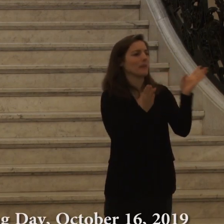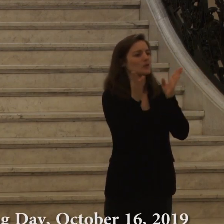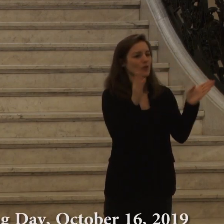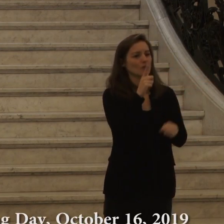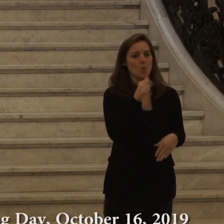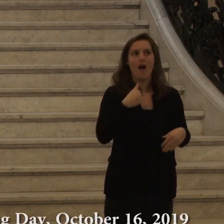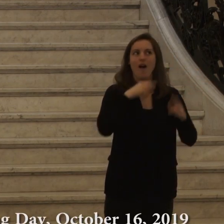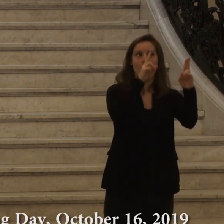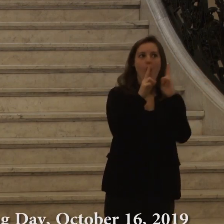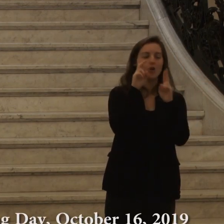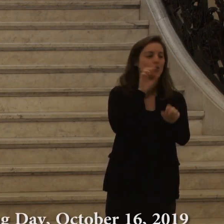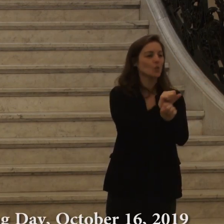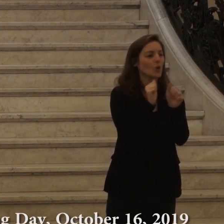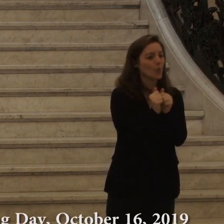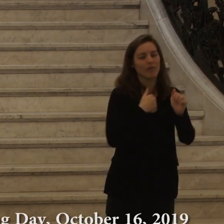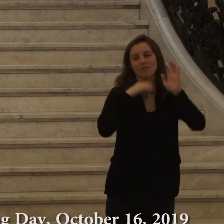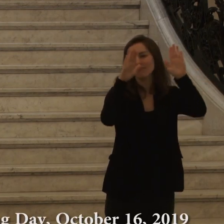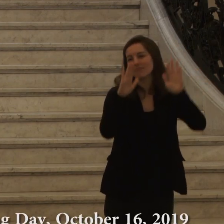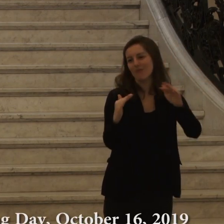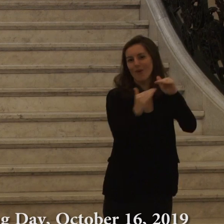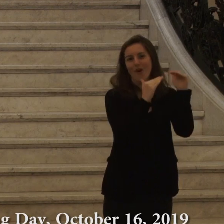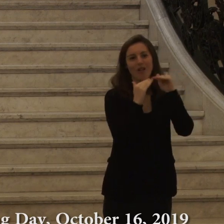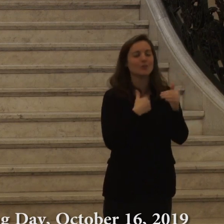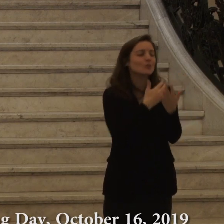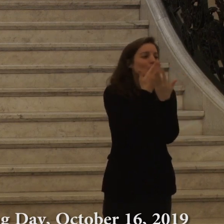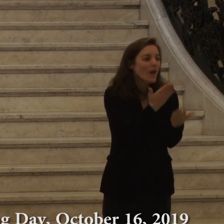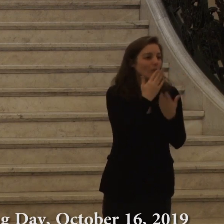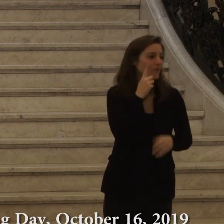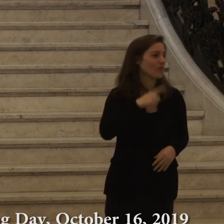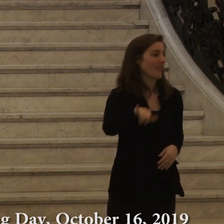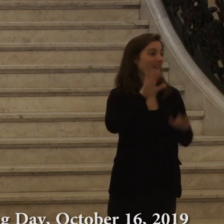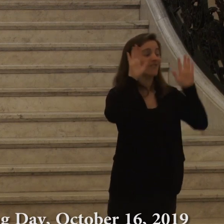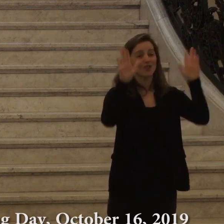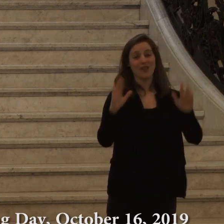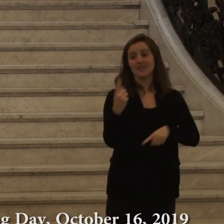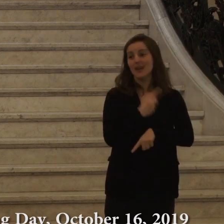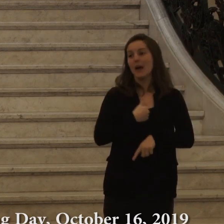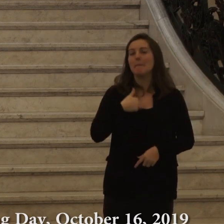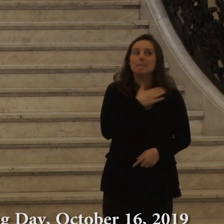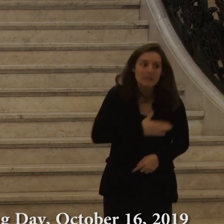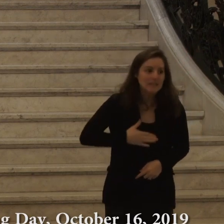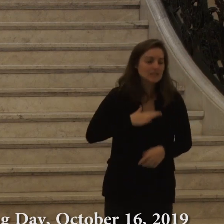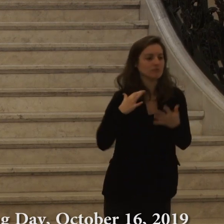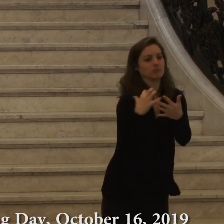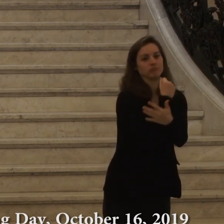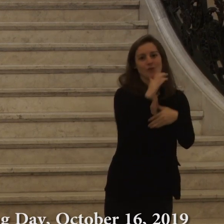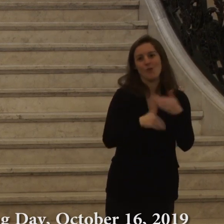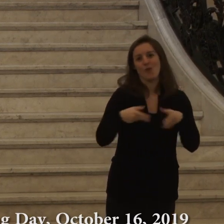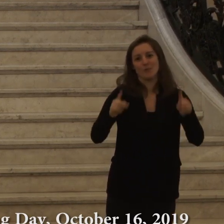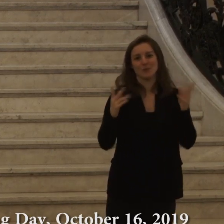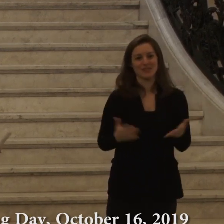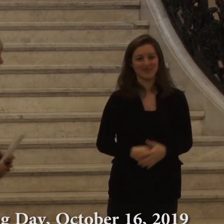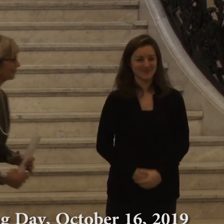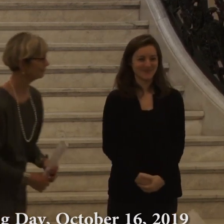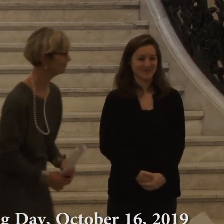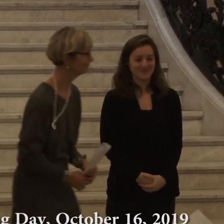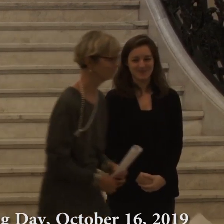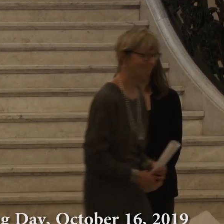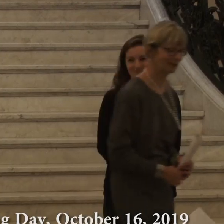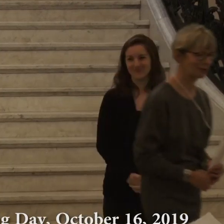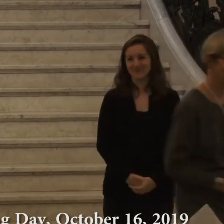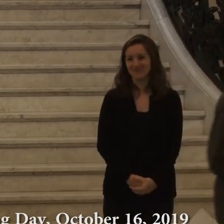with and great colleagues. So thank you for all of that. Thank you. Have a great day, and please take advantage of all of it.